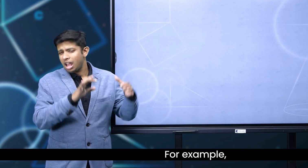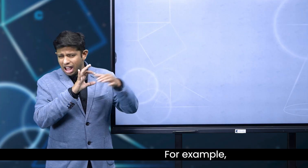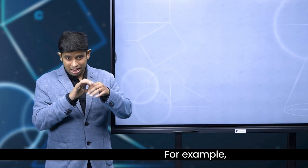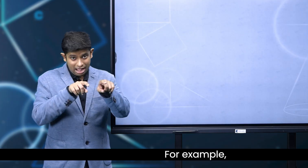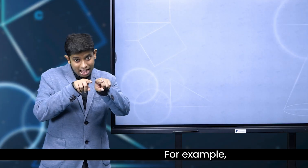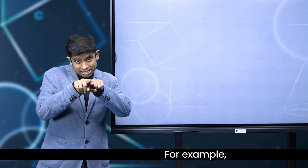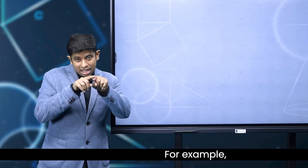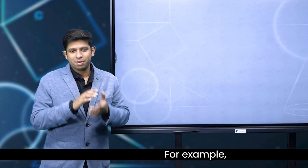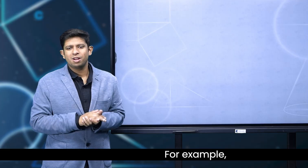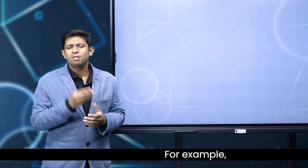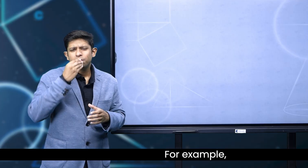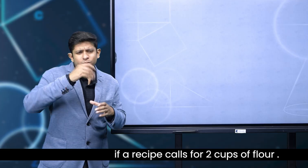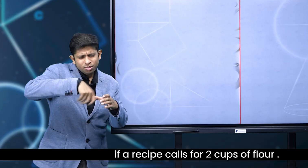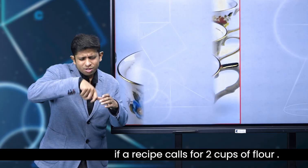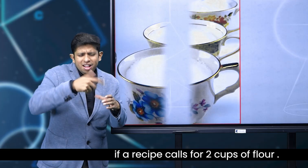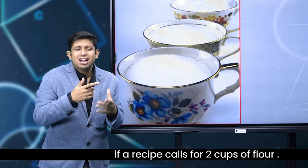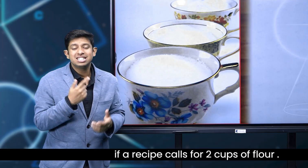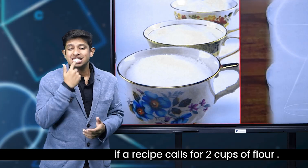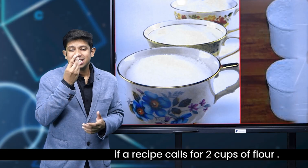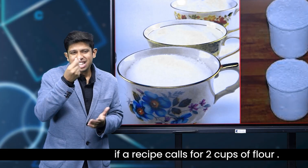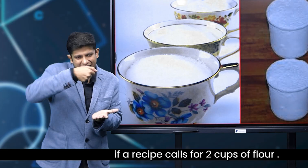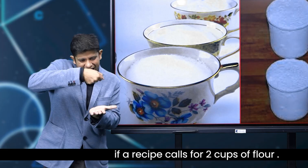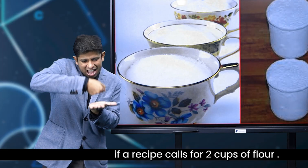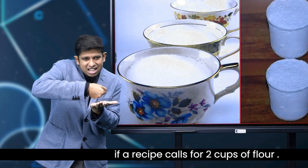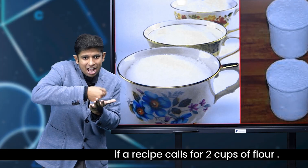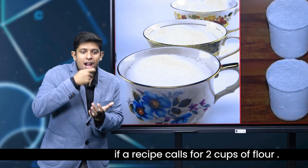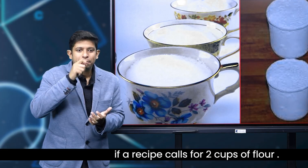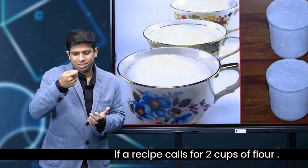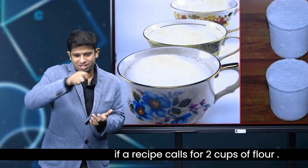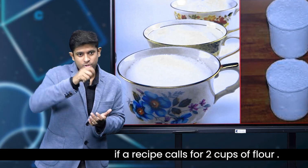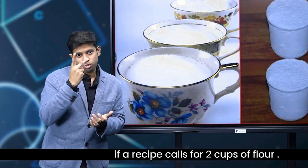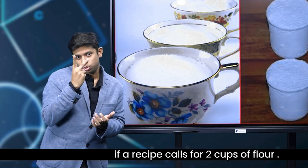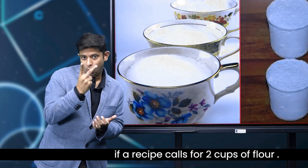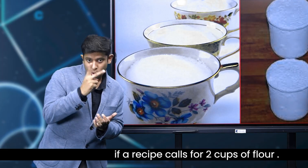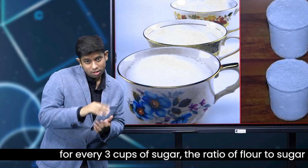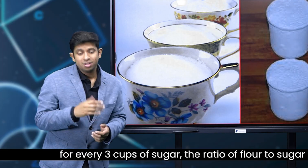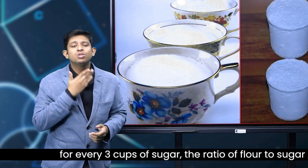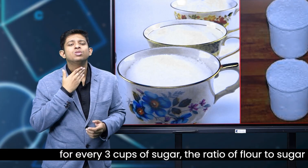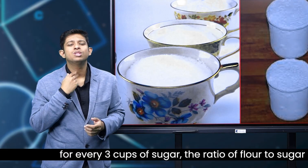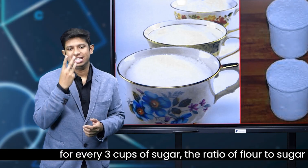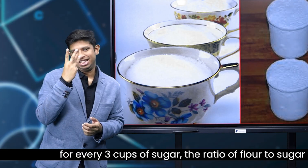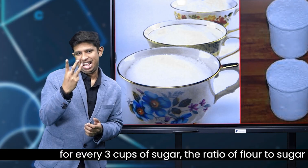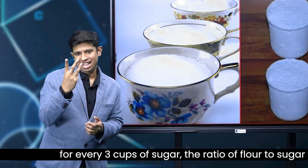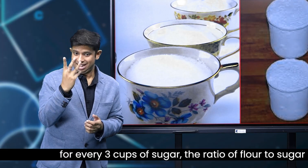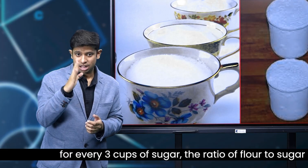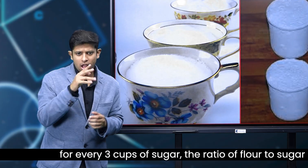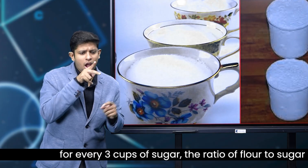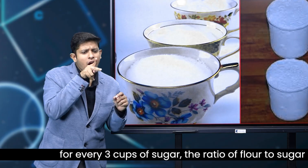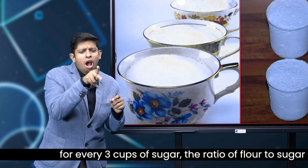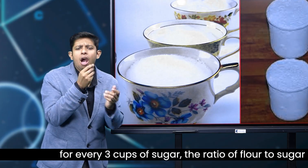For example, if a recipe calls for 2 cups of flour for every 3 cups of sugar,